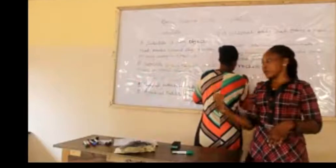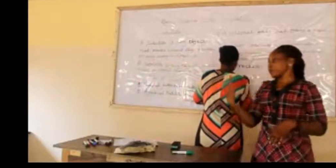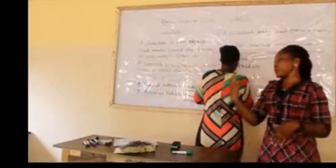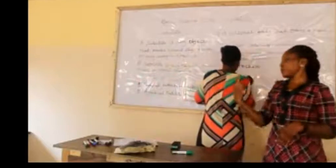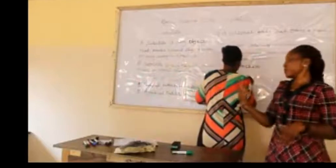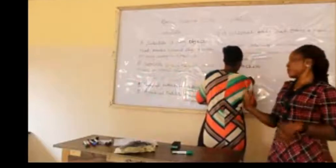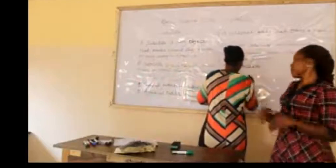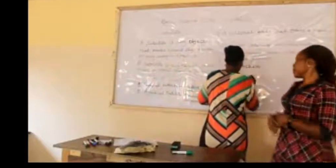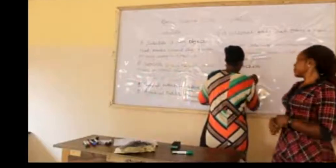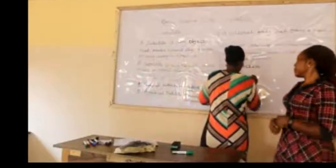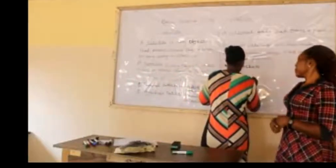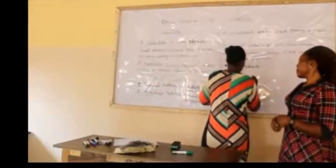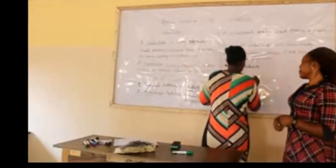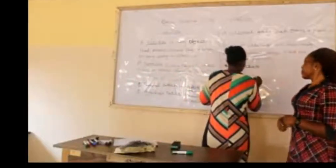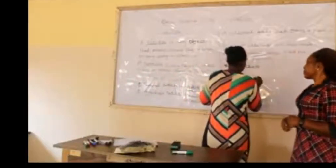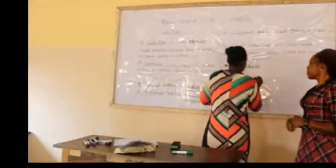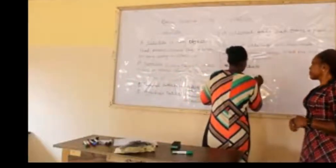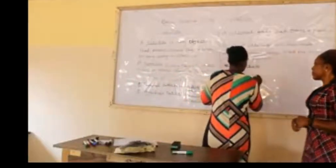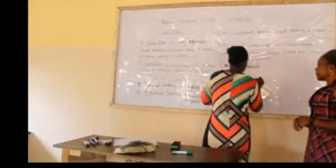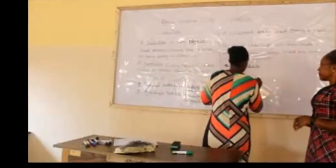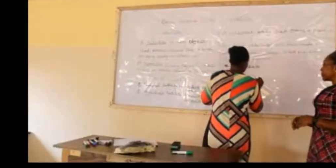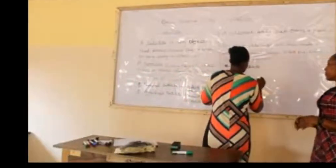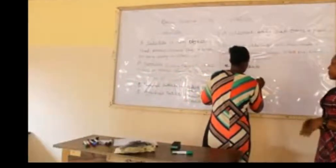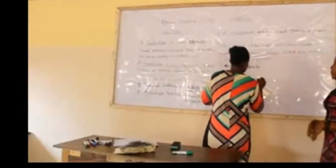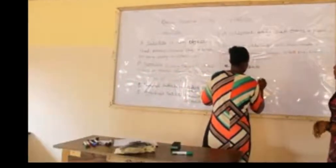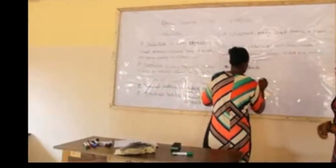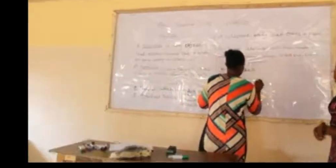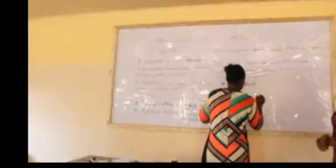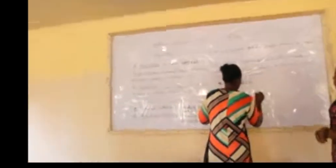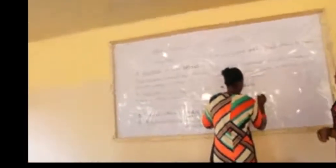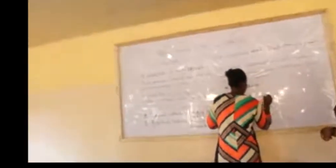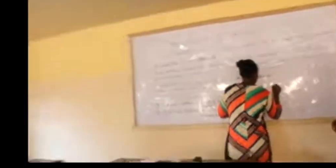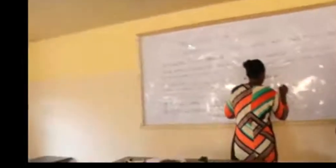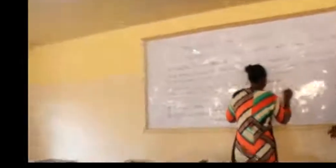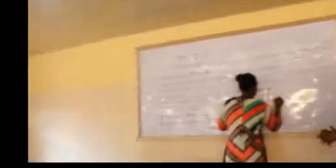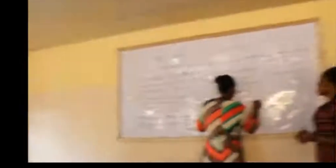Uses of satellites.